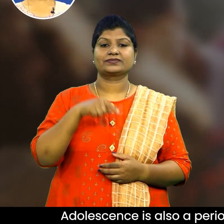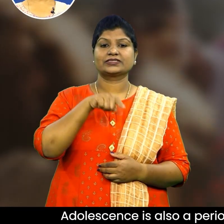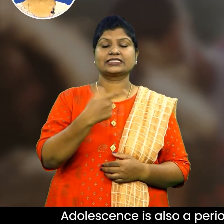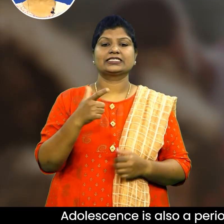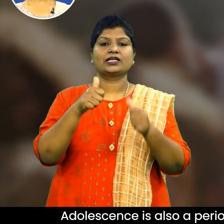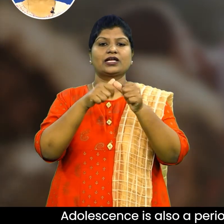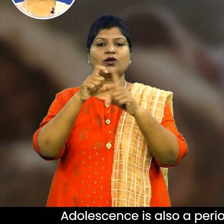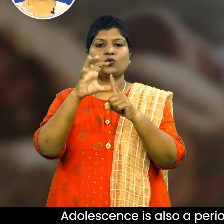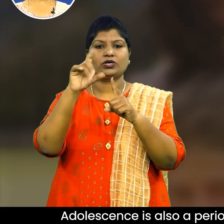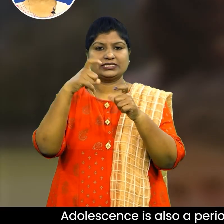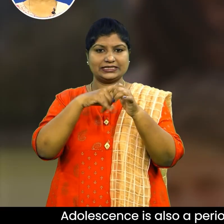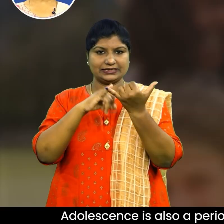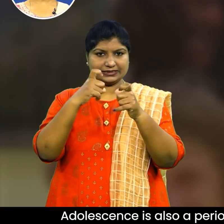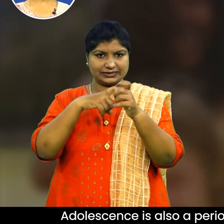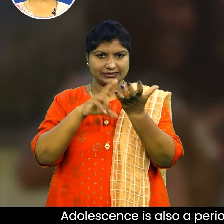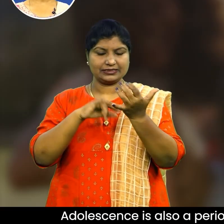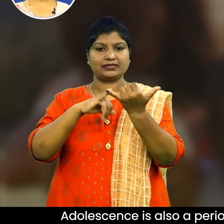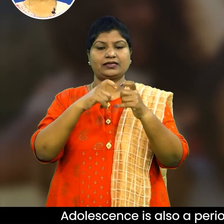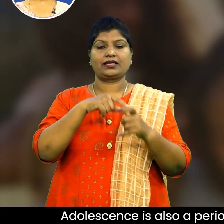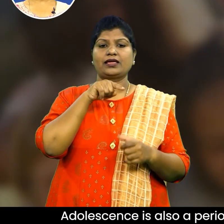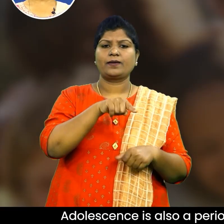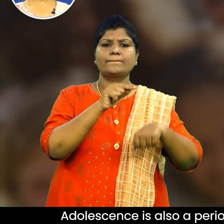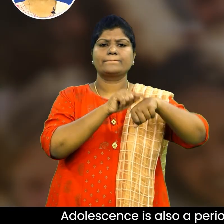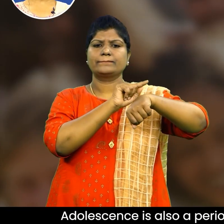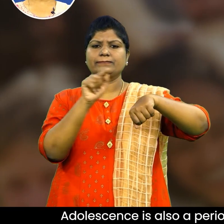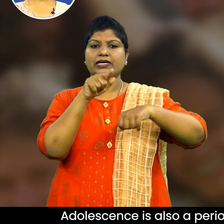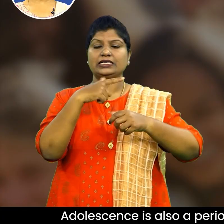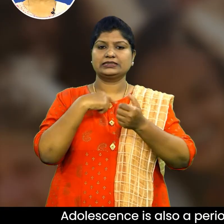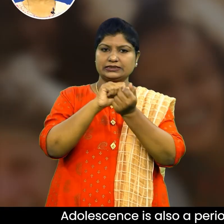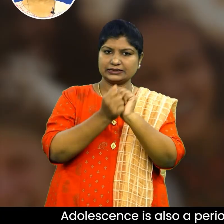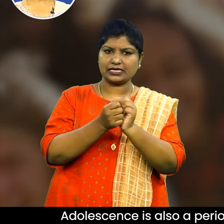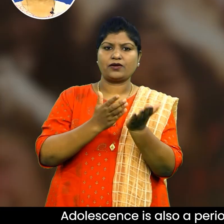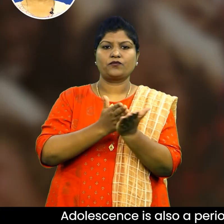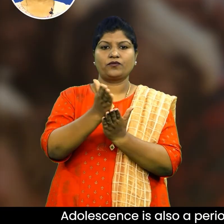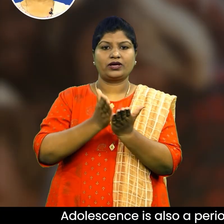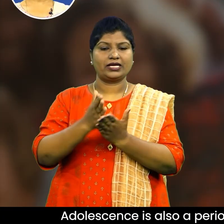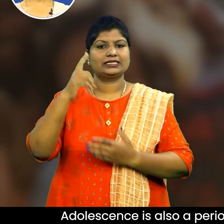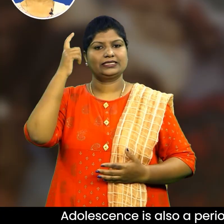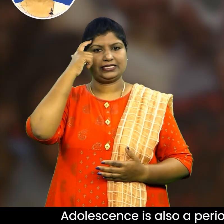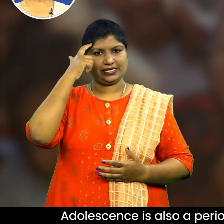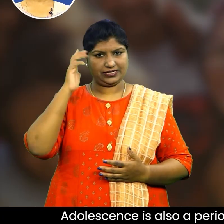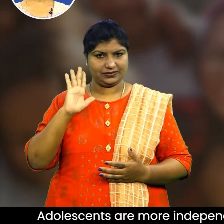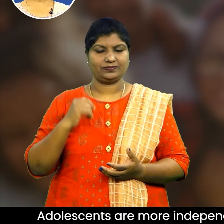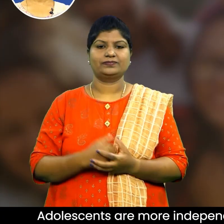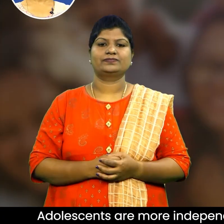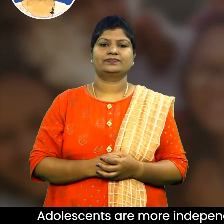Adolescence is also a period of change in a person's way of thinking.